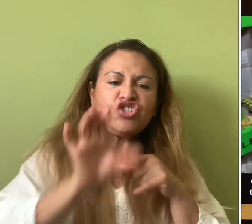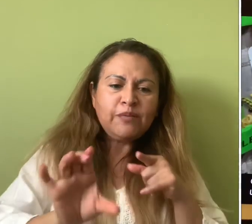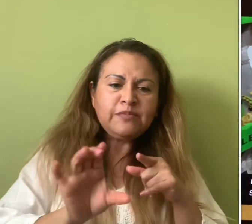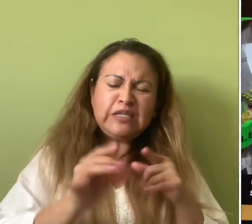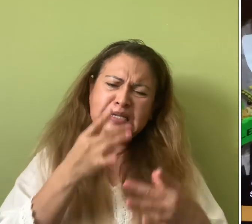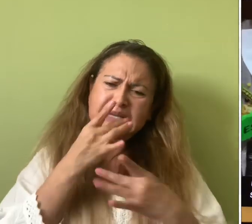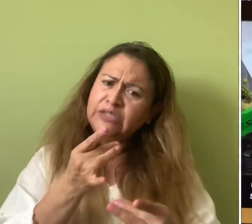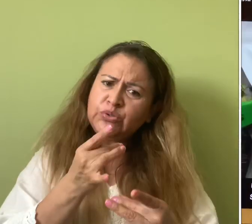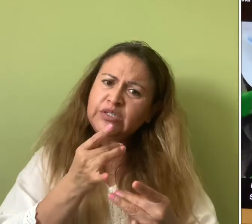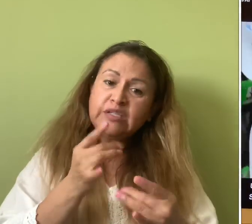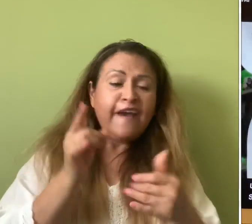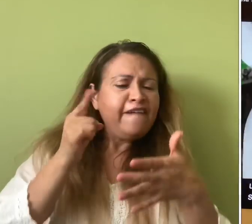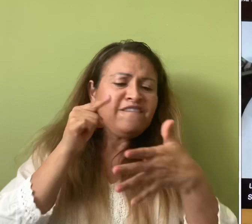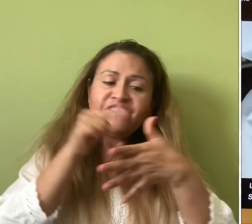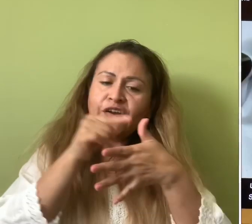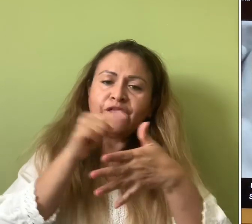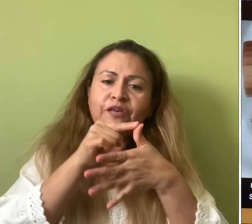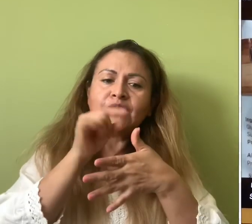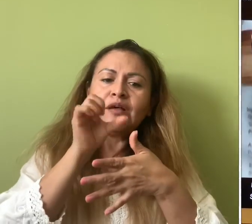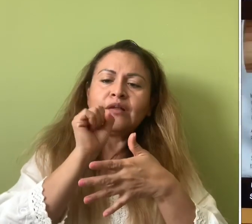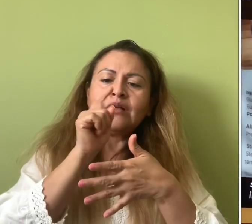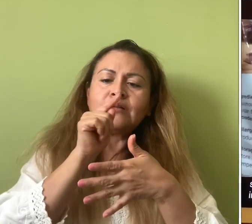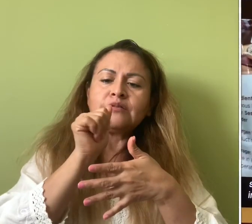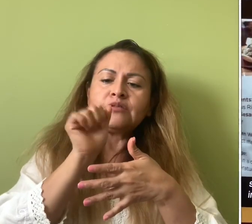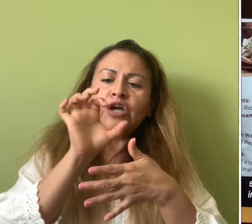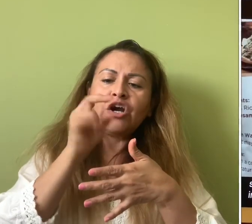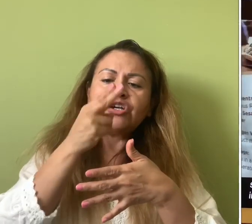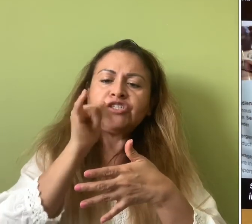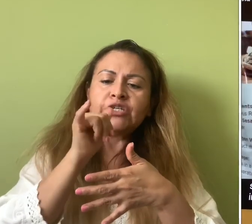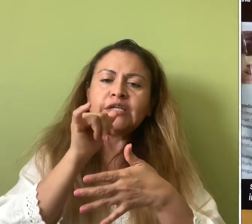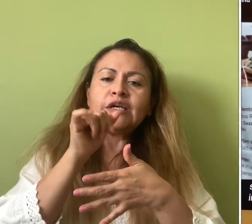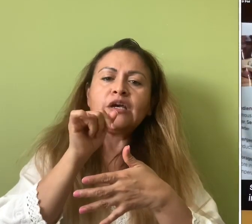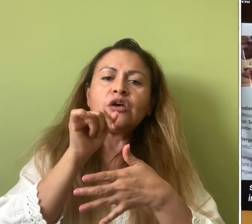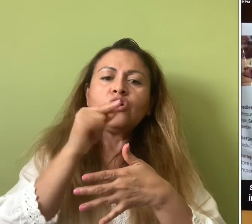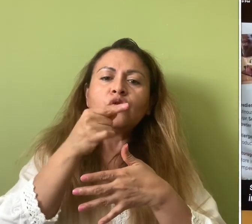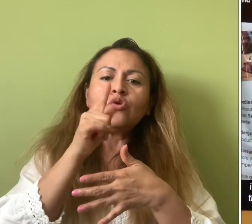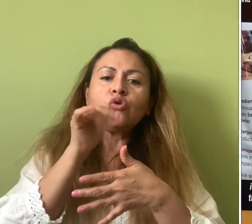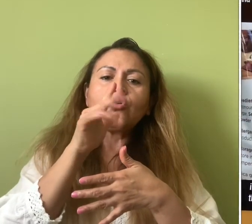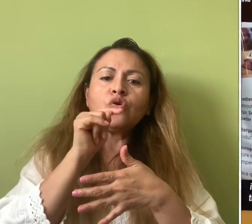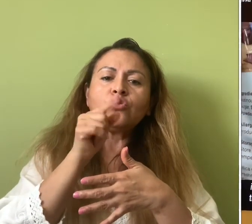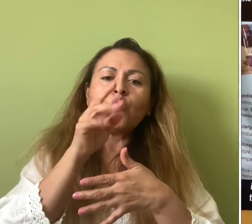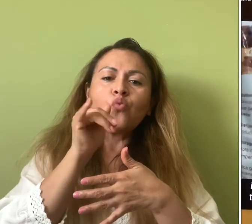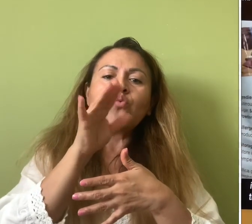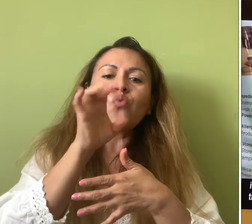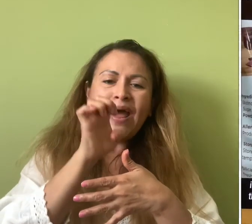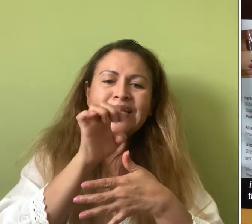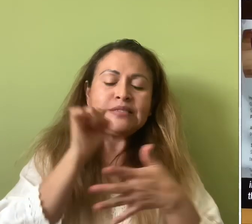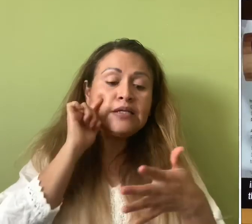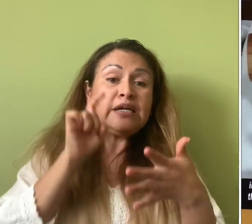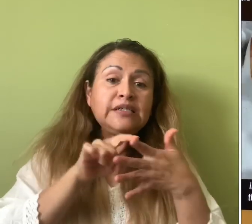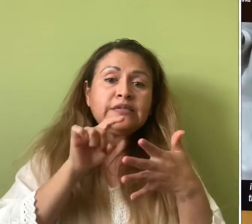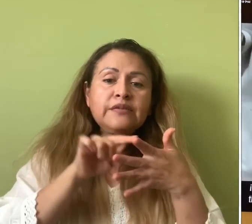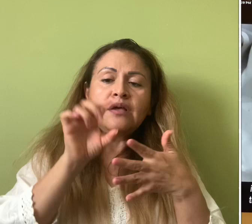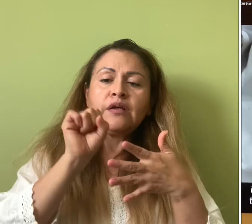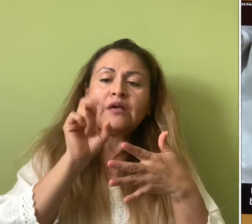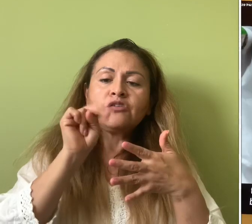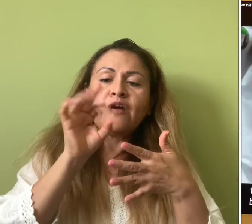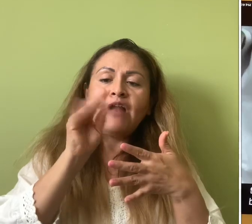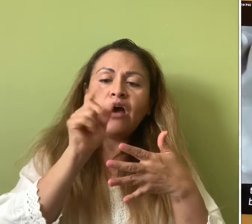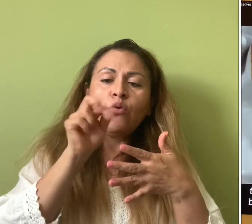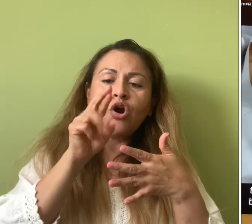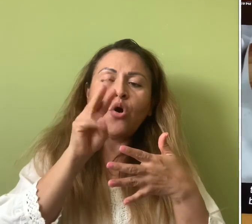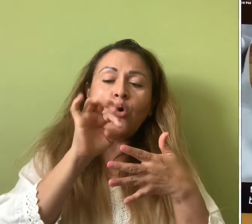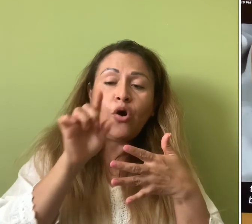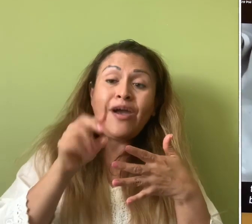unfortunately the first ingredient is starchy glutinous rice. And then this is interesting. So train yourself to see this, right? Sunflower oil. It's